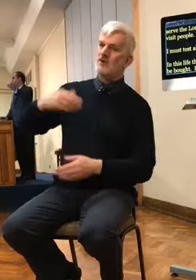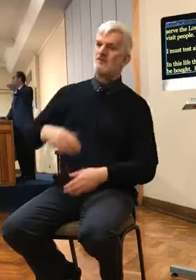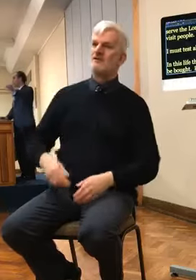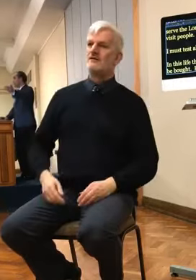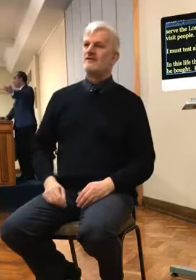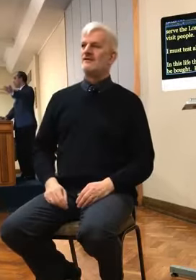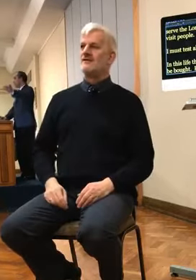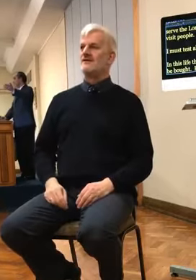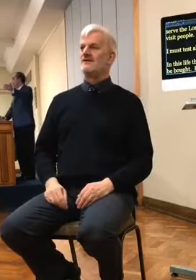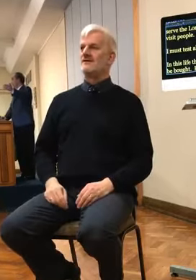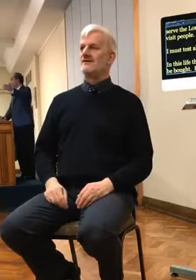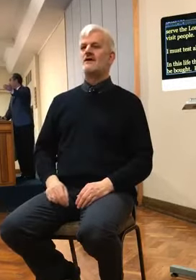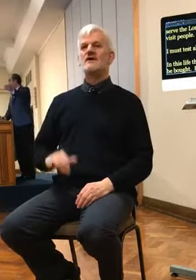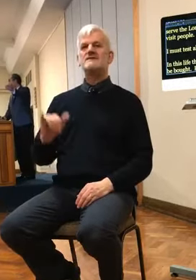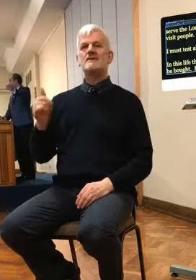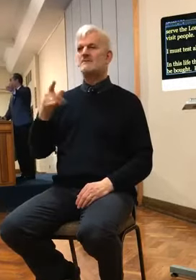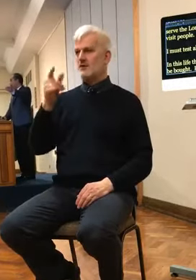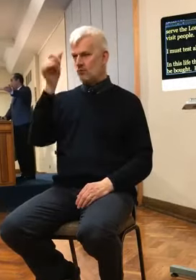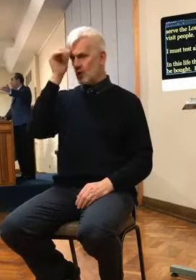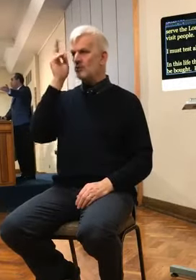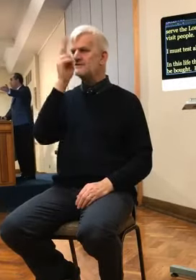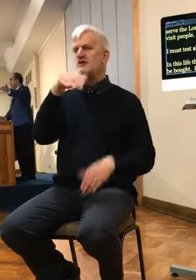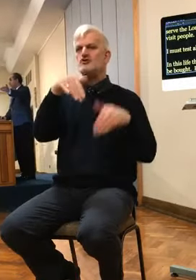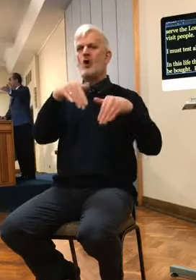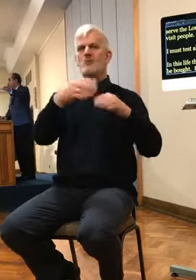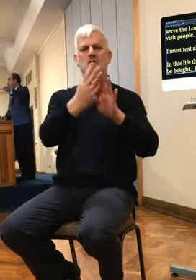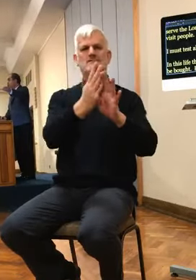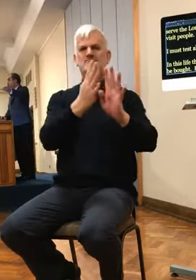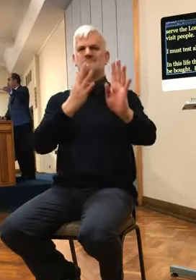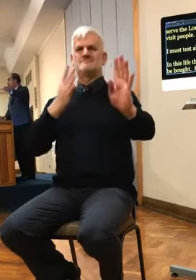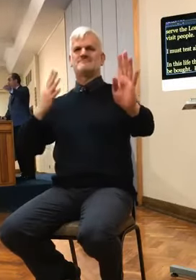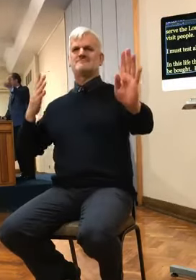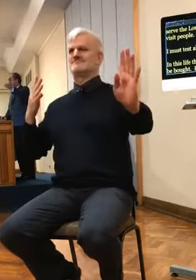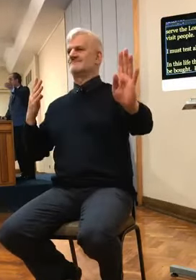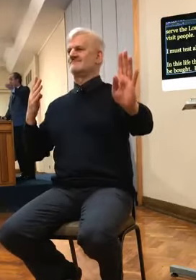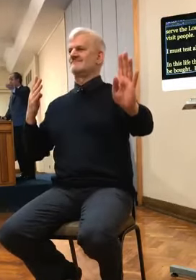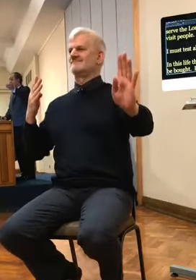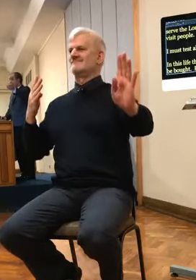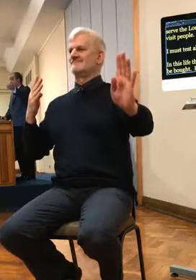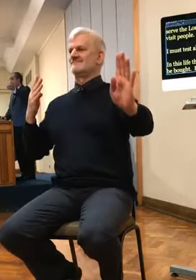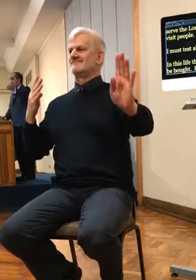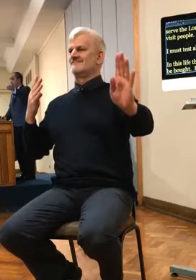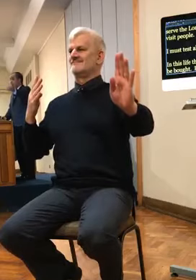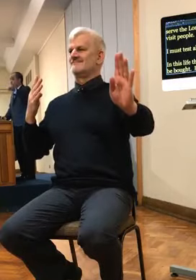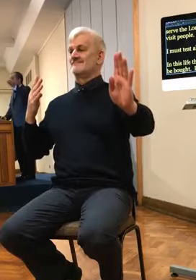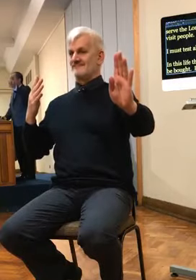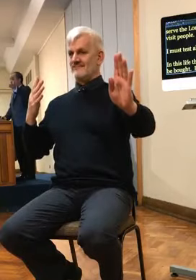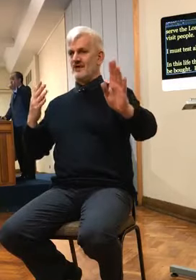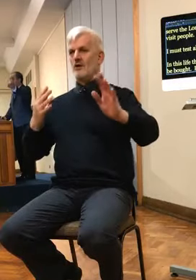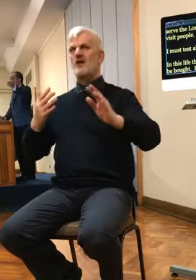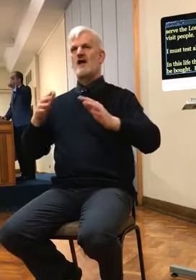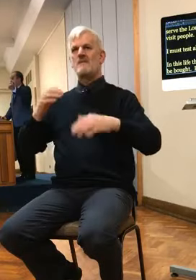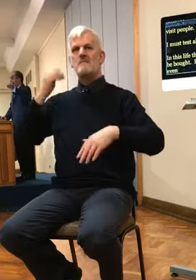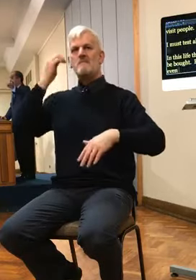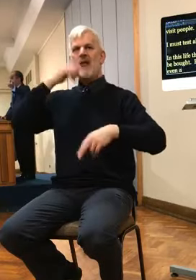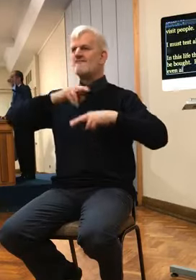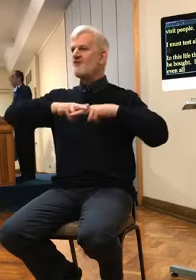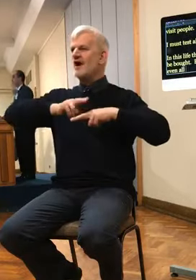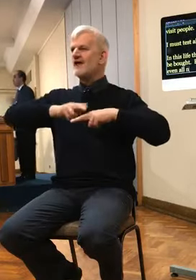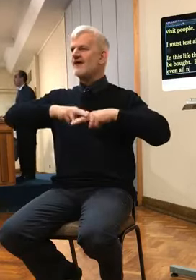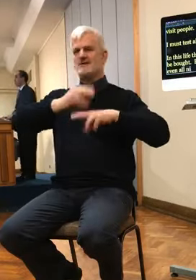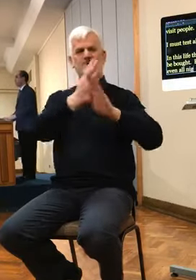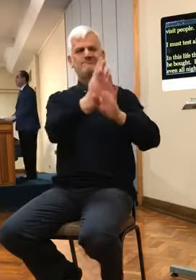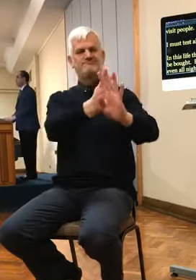maybe I'm exaggerating here. They queue, they don't sleep at home that night when they know there are bargains. They will sleep in front of the